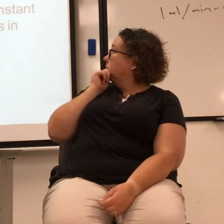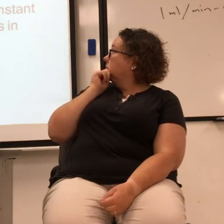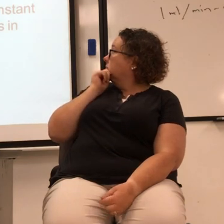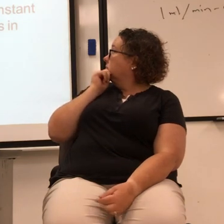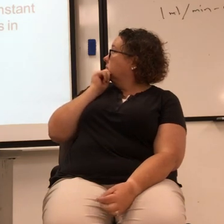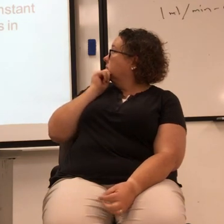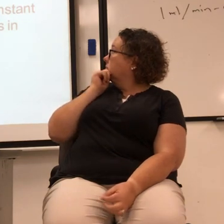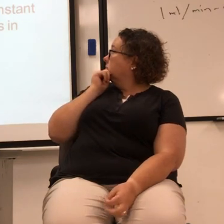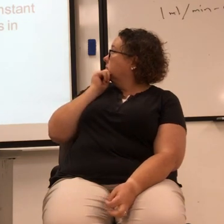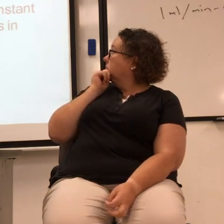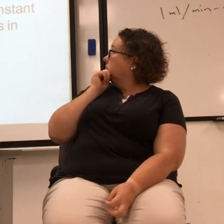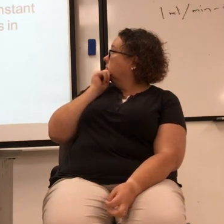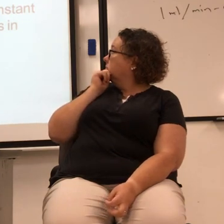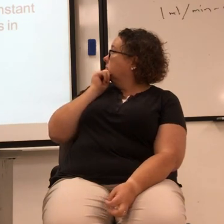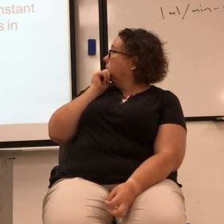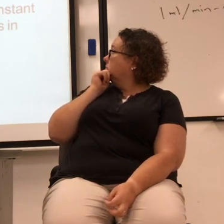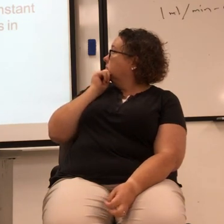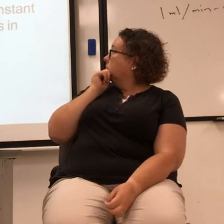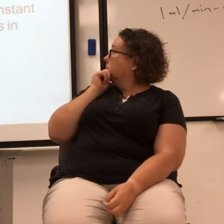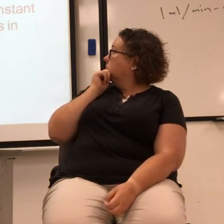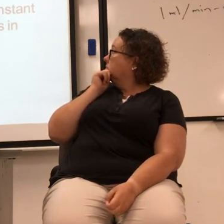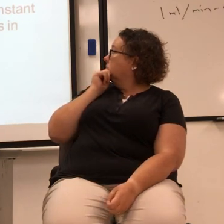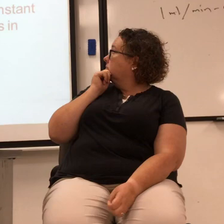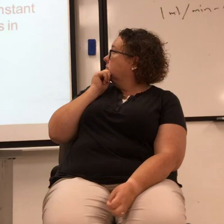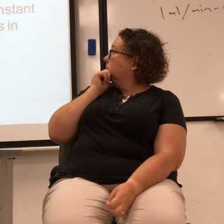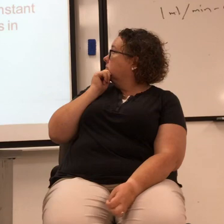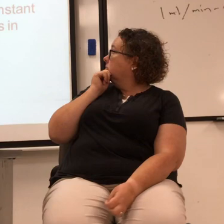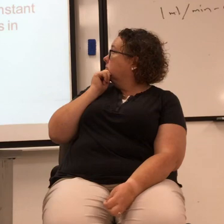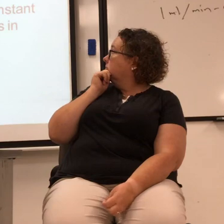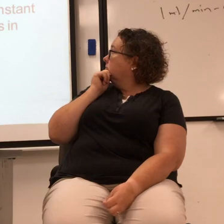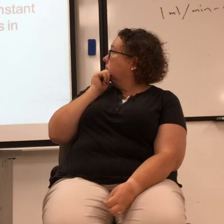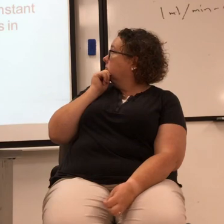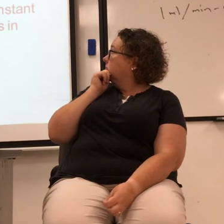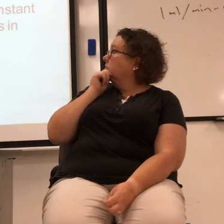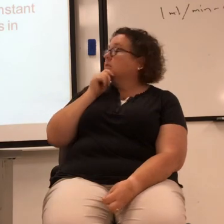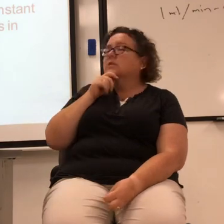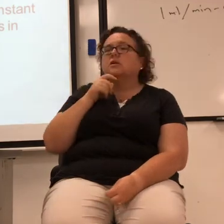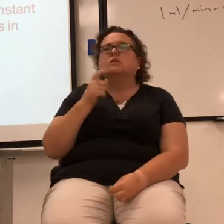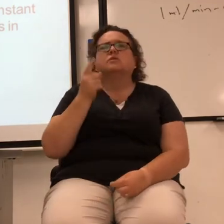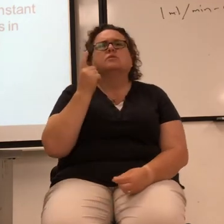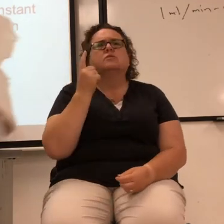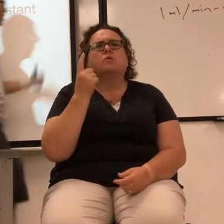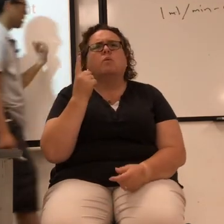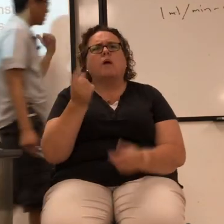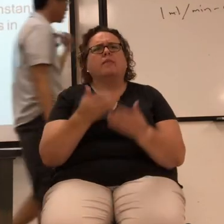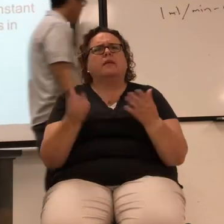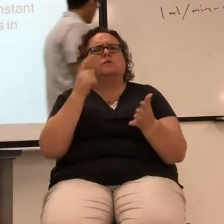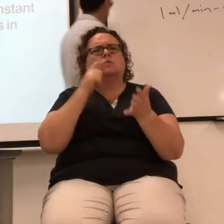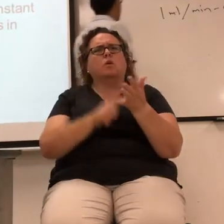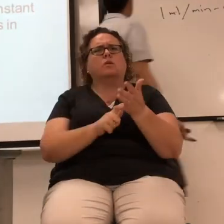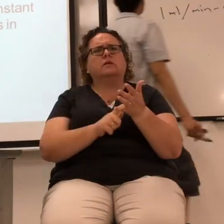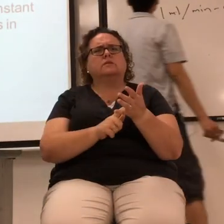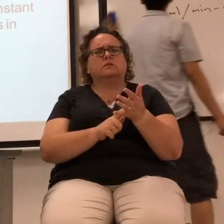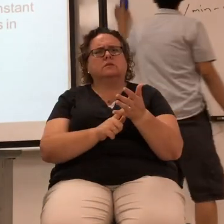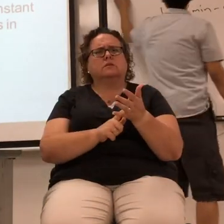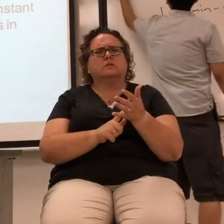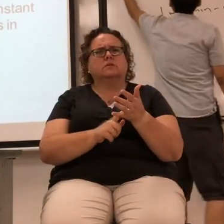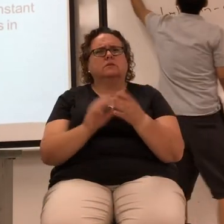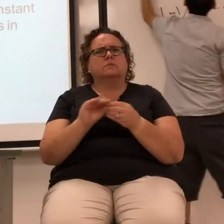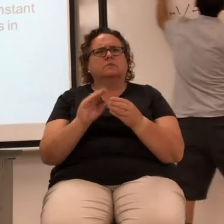125 mils per minute, despite large changes in blood pressure. So one thing to know, what that means is,